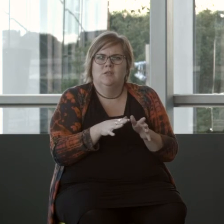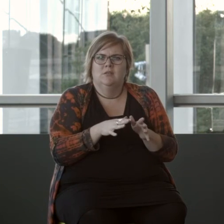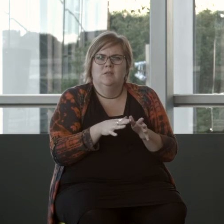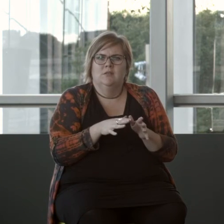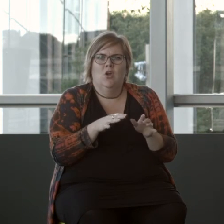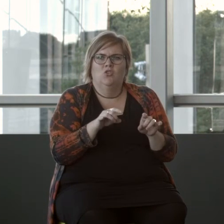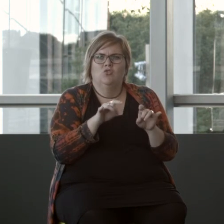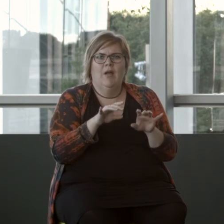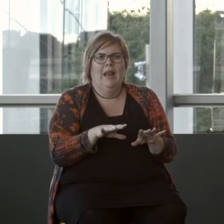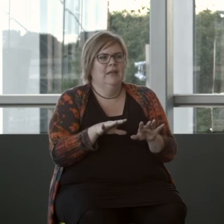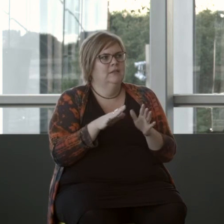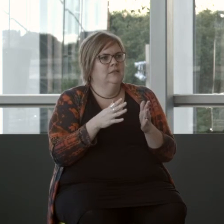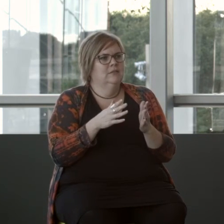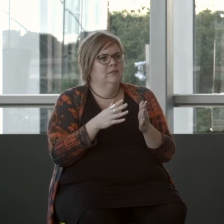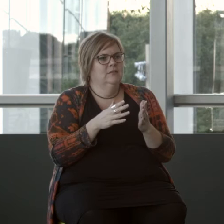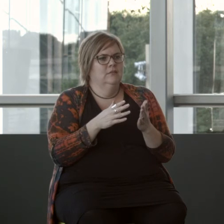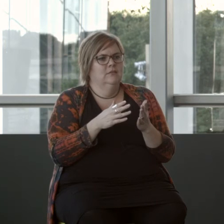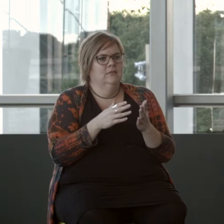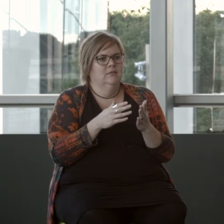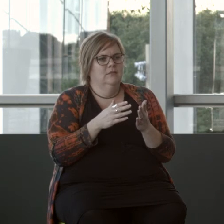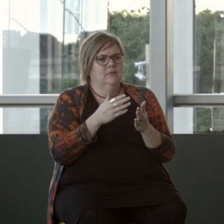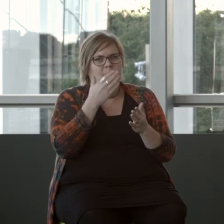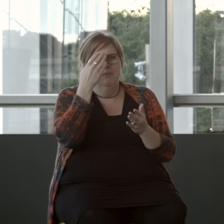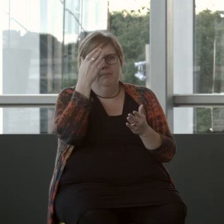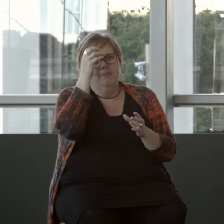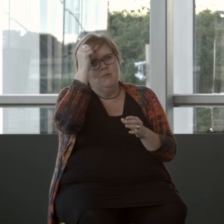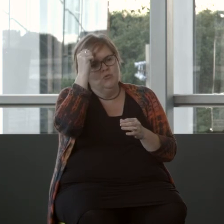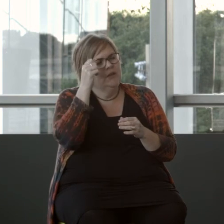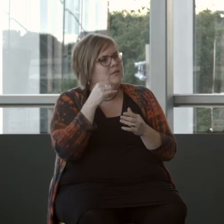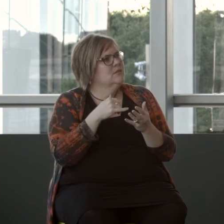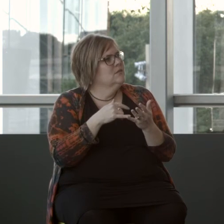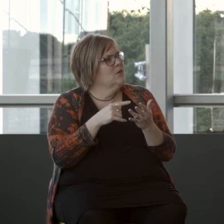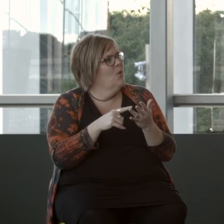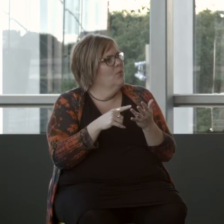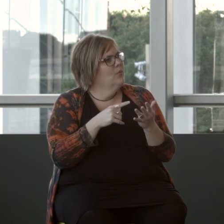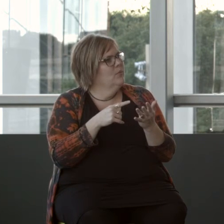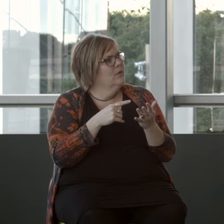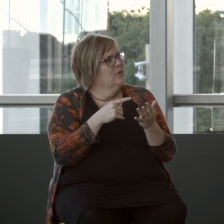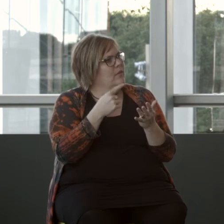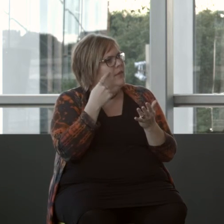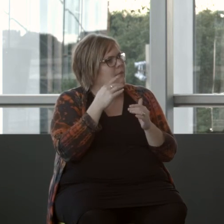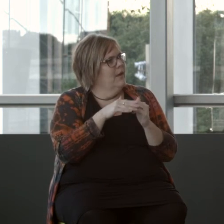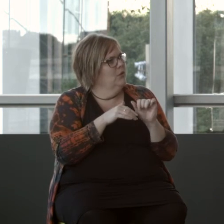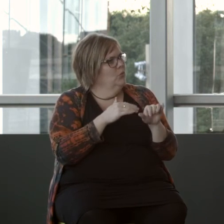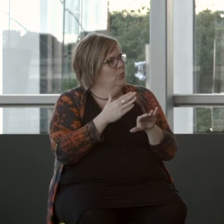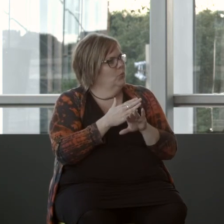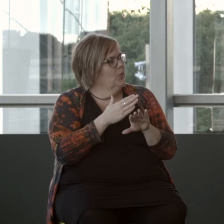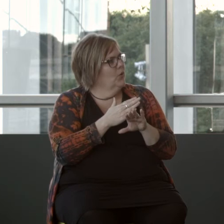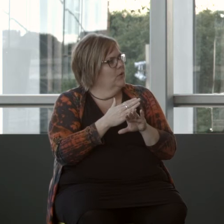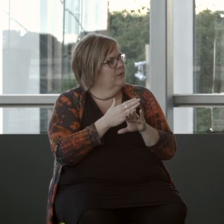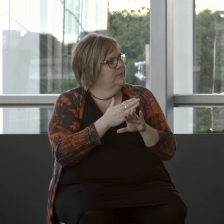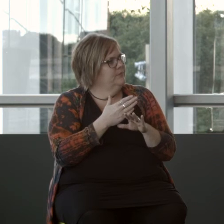Australian memory and identity. So I wonder what you, if you have a, if you think about your work in these terms as a kind